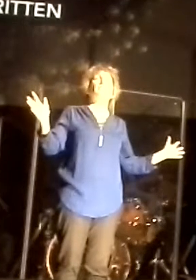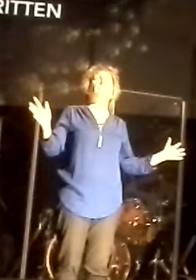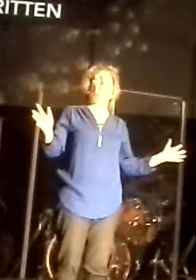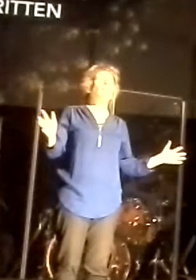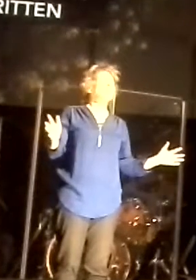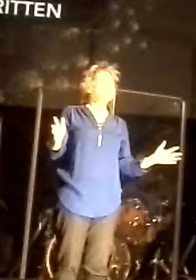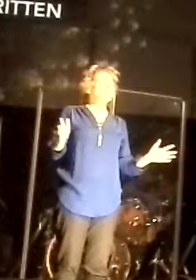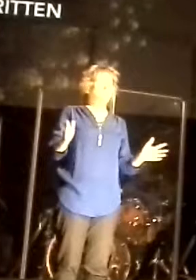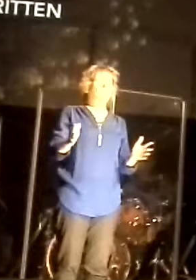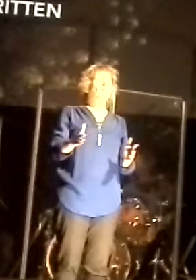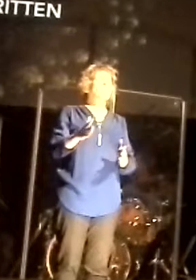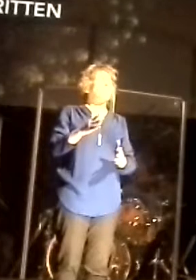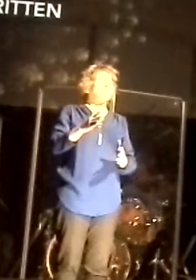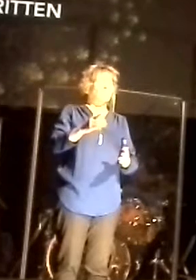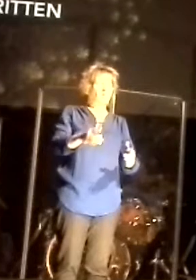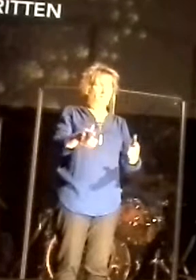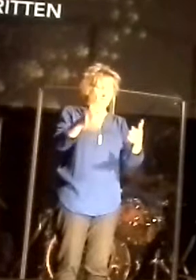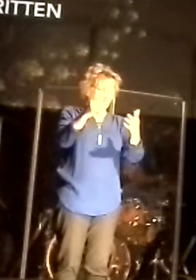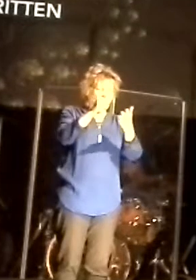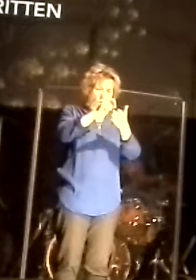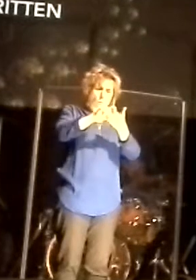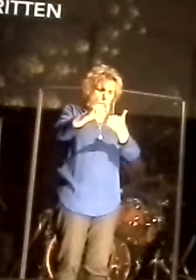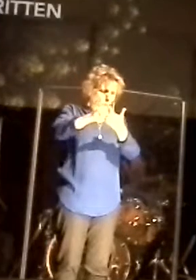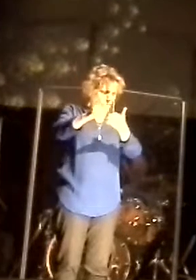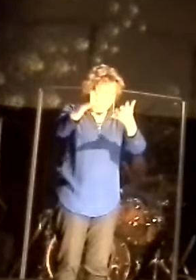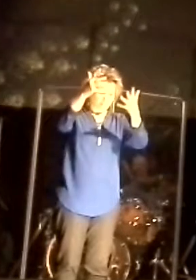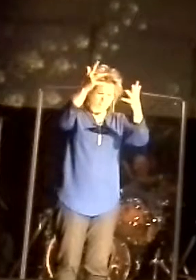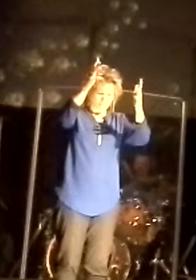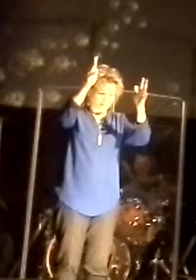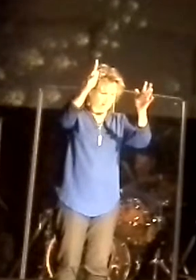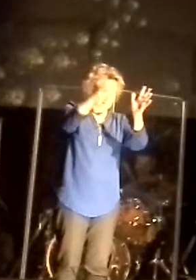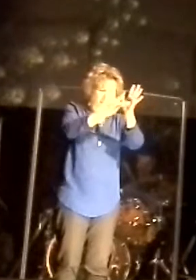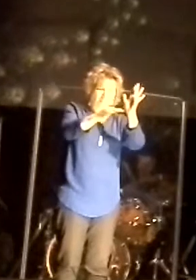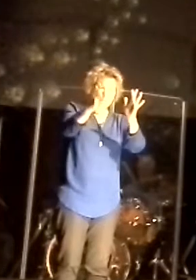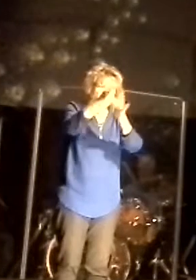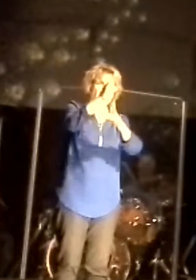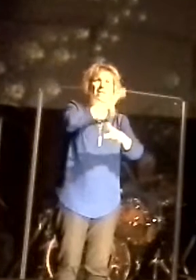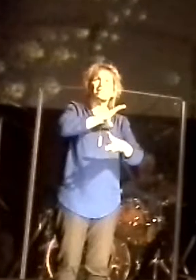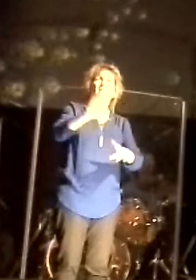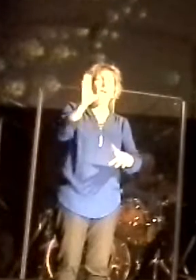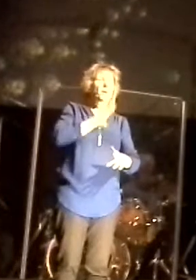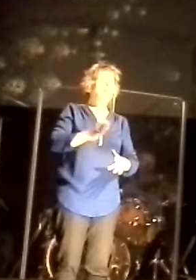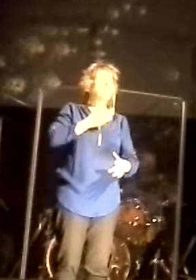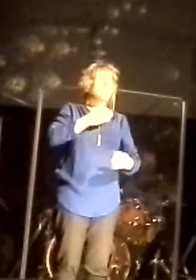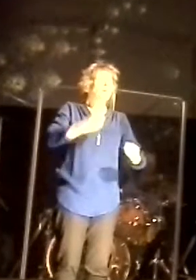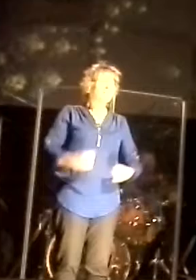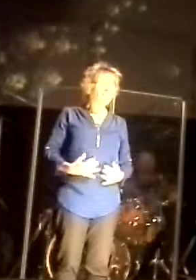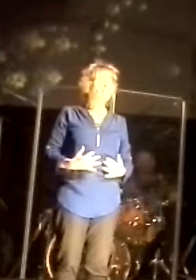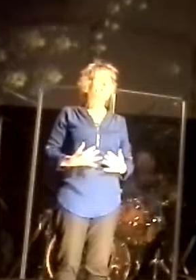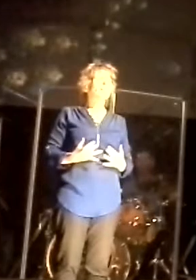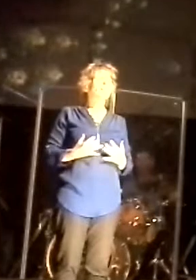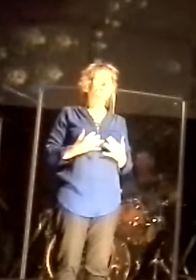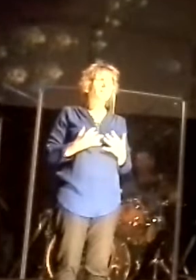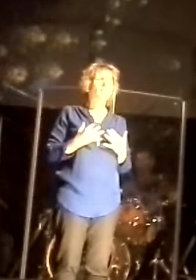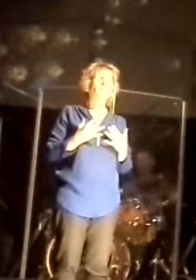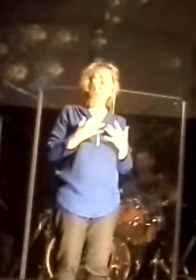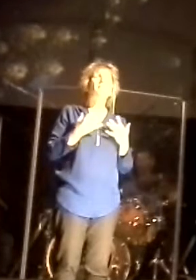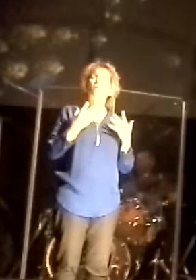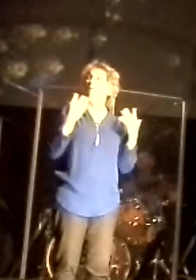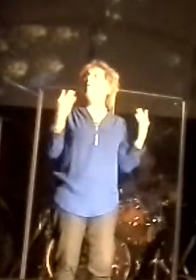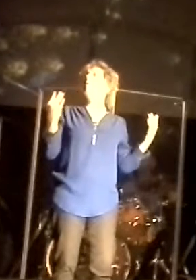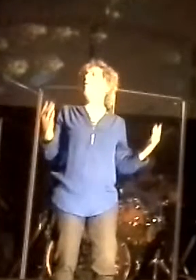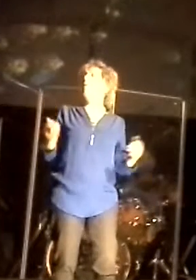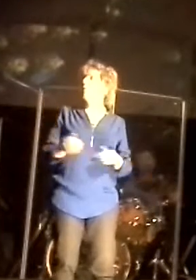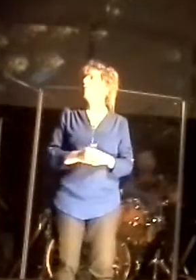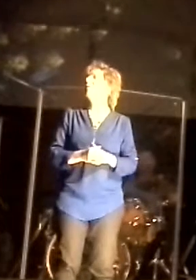finished, the end is written, and Jesus Christ, my